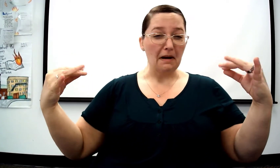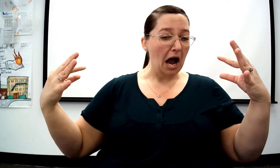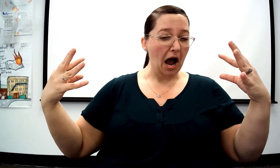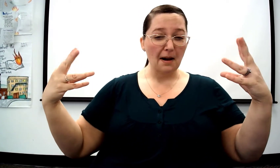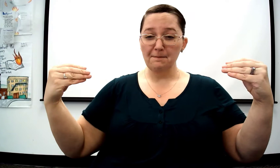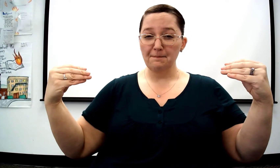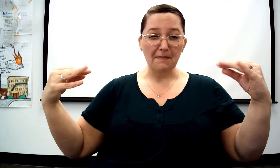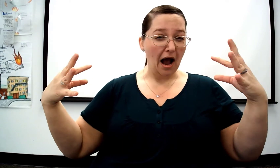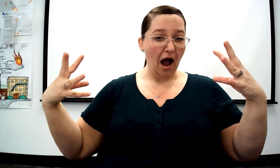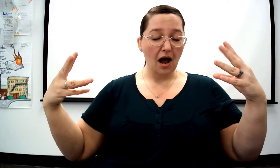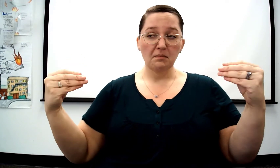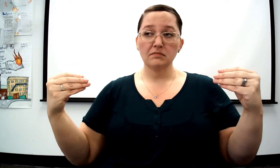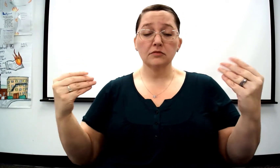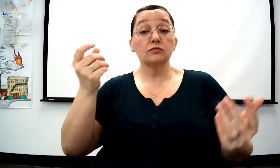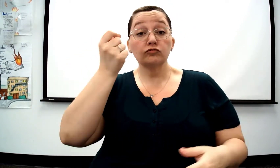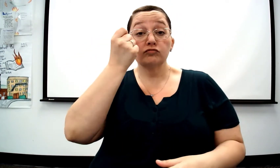was blaring throughout the school.